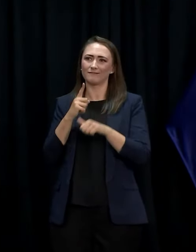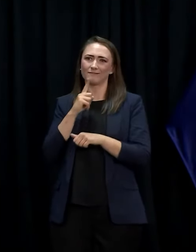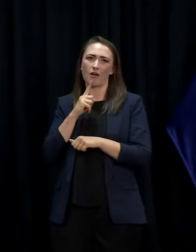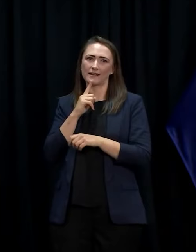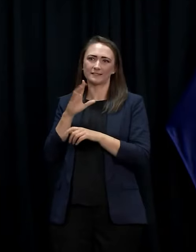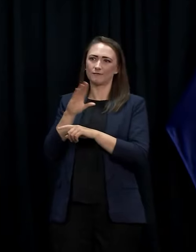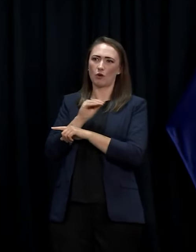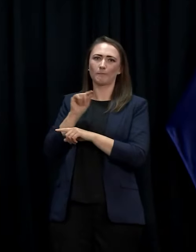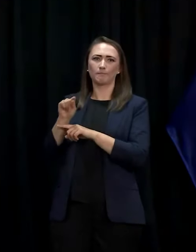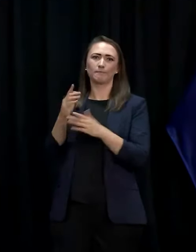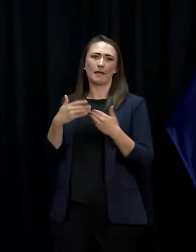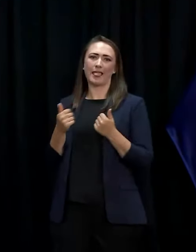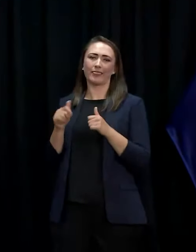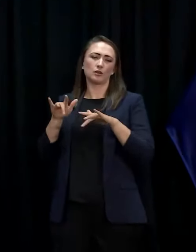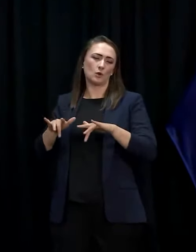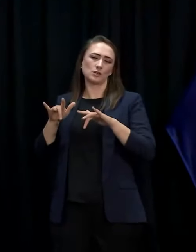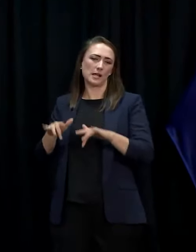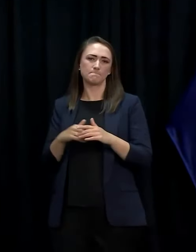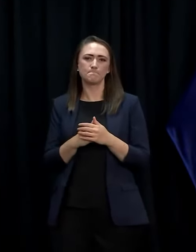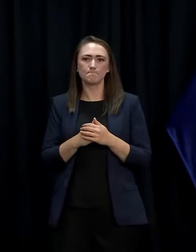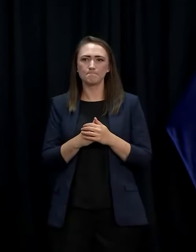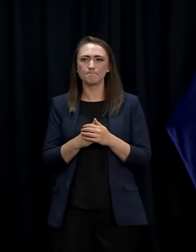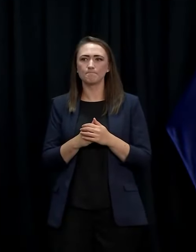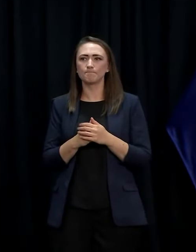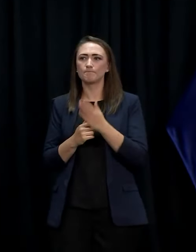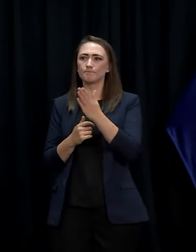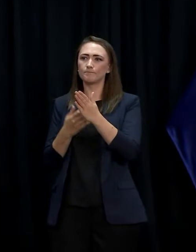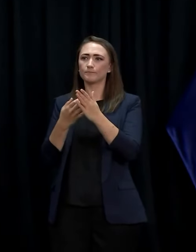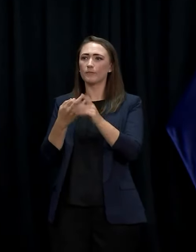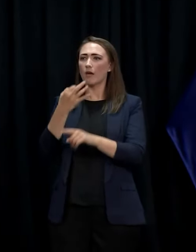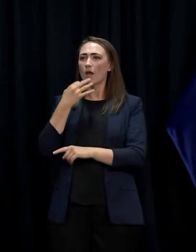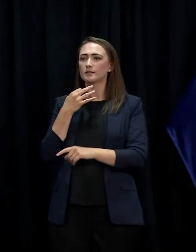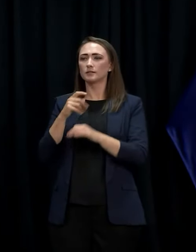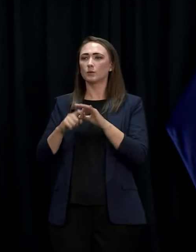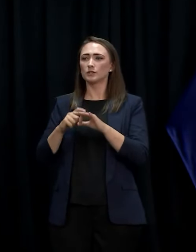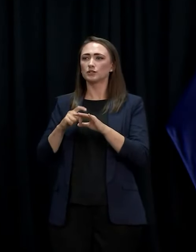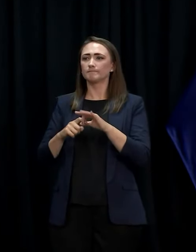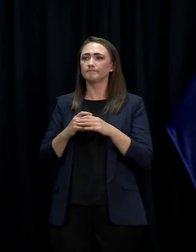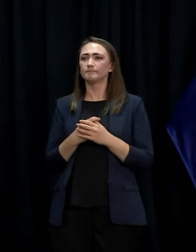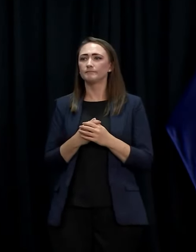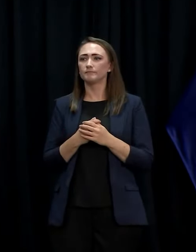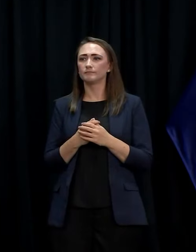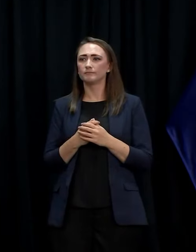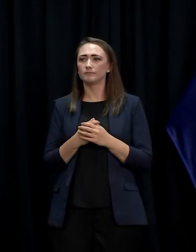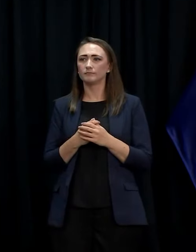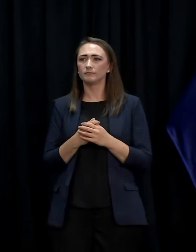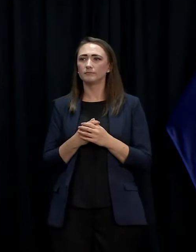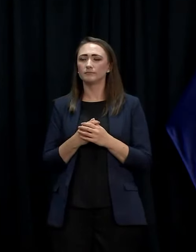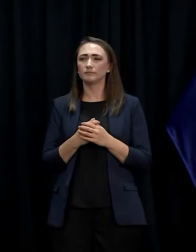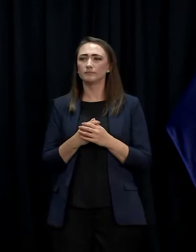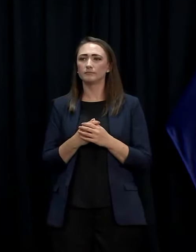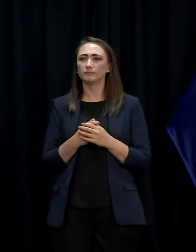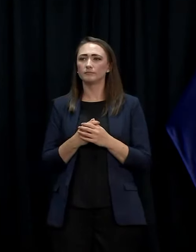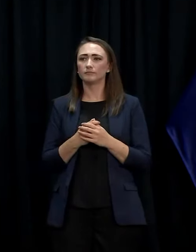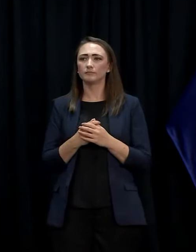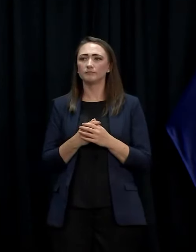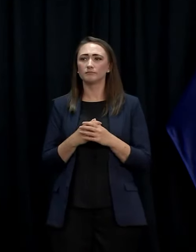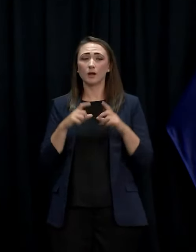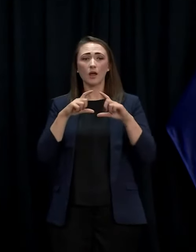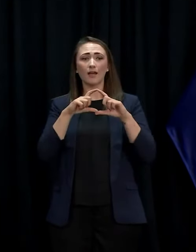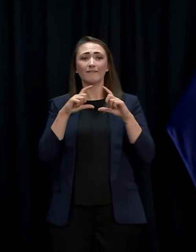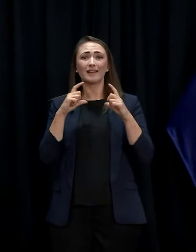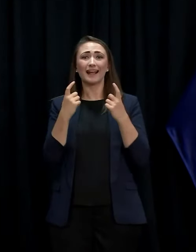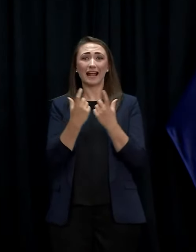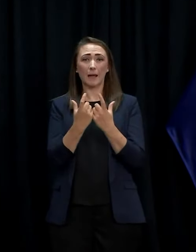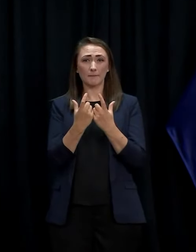that. Have you taken any papers to Cabinet or any action items to Cabinet around increasing vaccines for